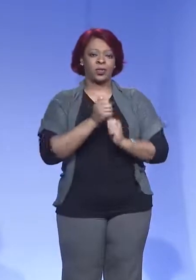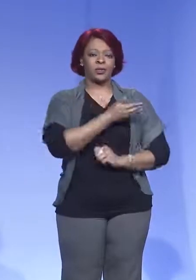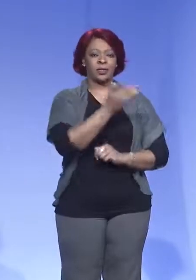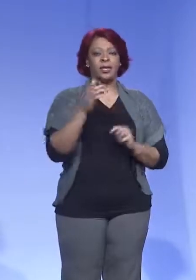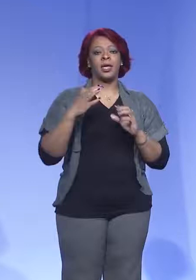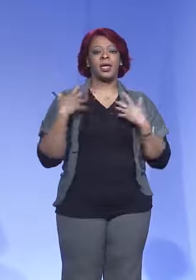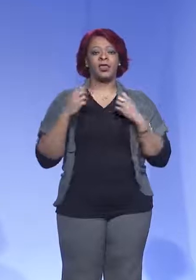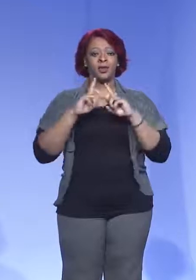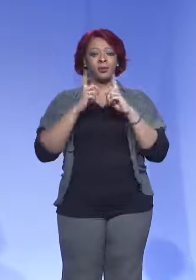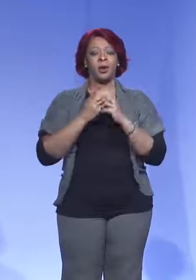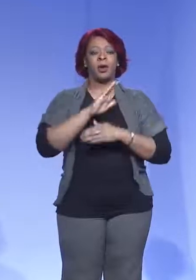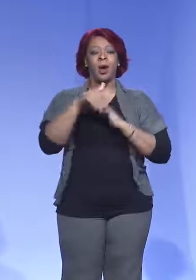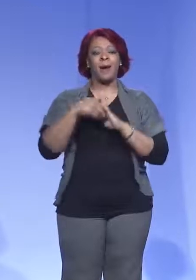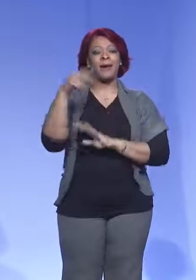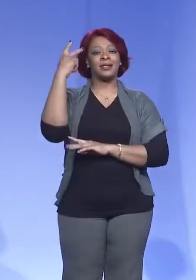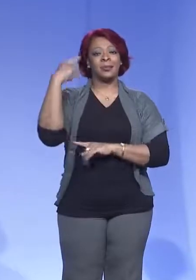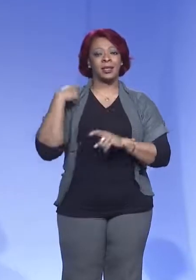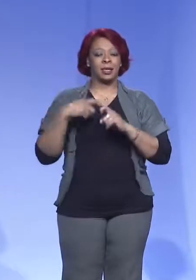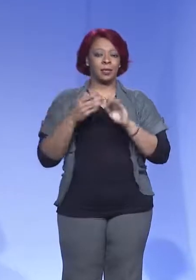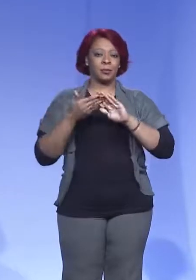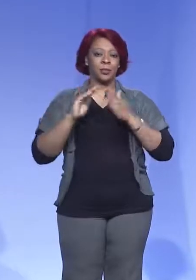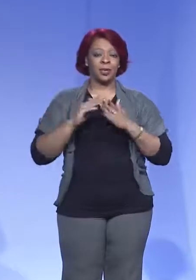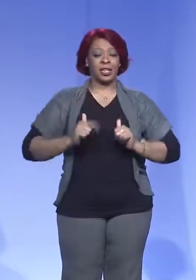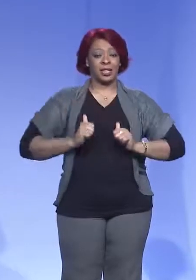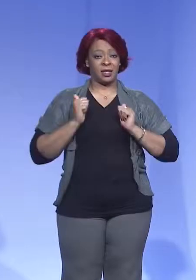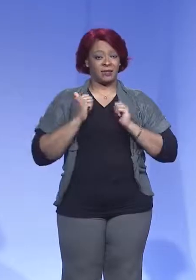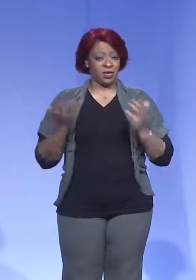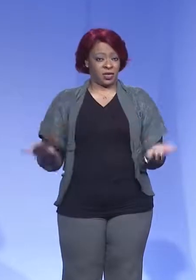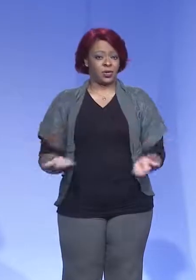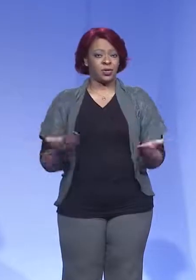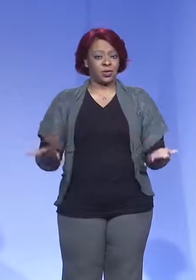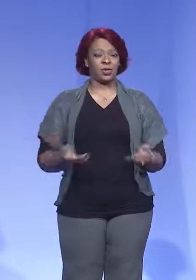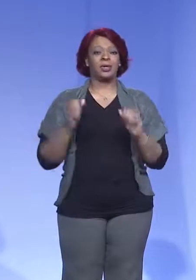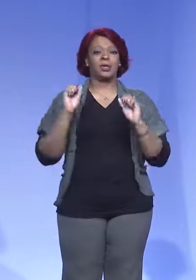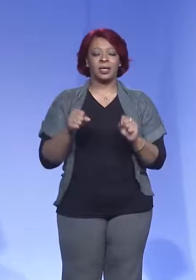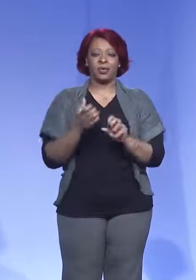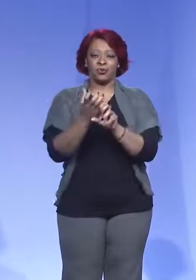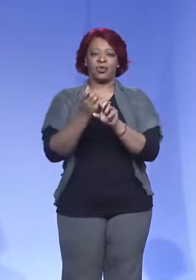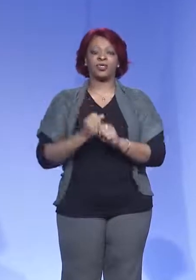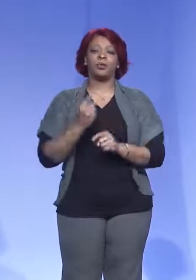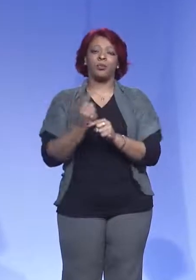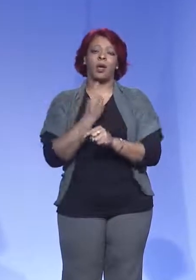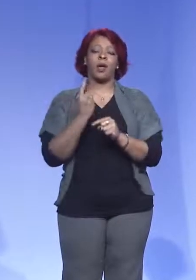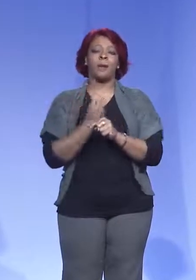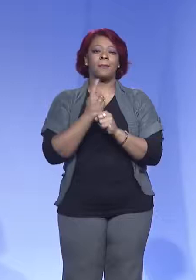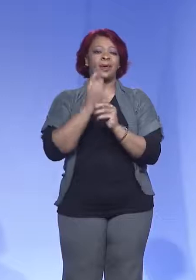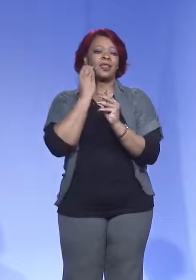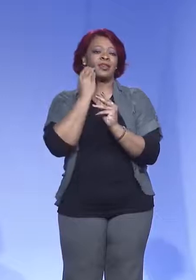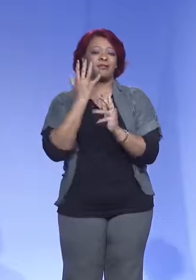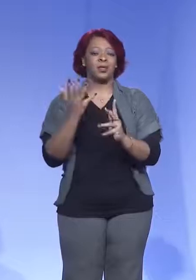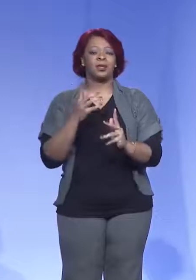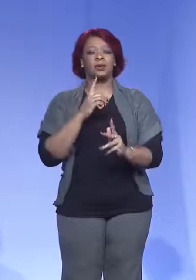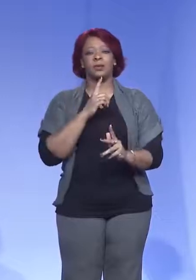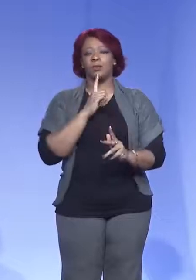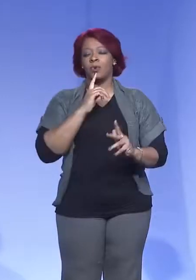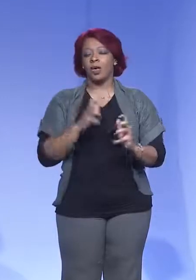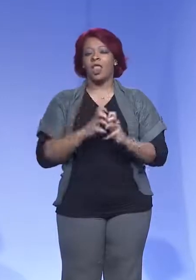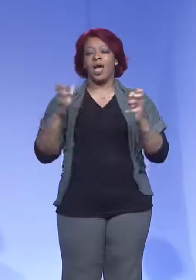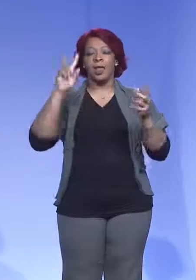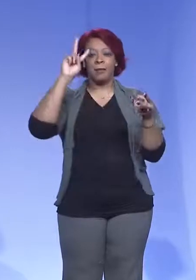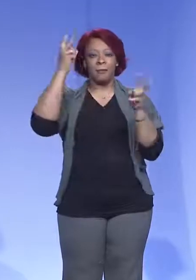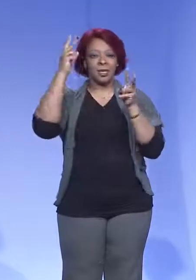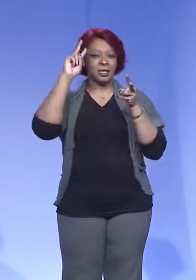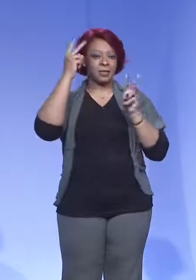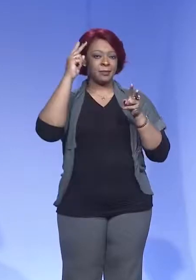order that all the Hispanic community living here in Shelby County can get the proper information. There is a lot of